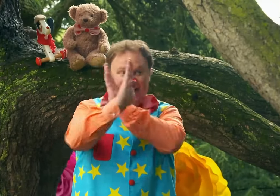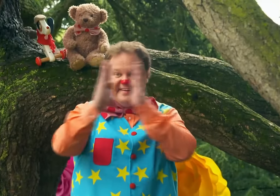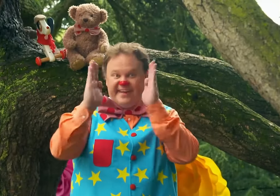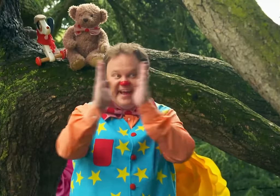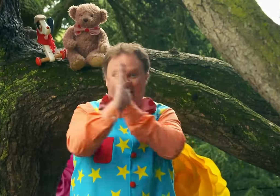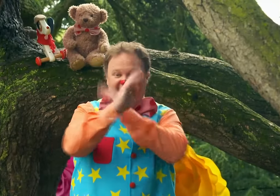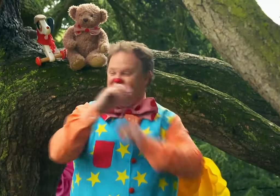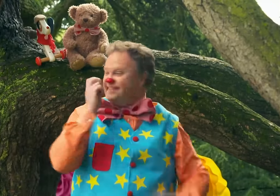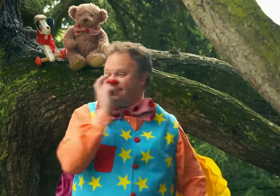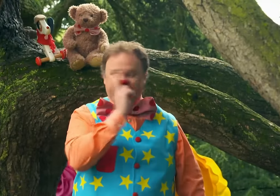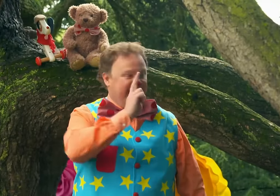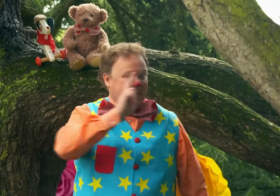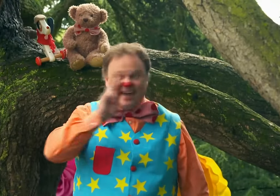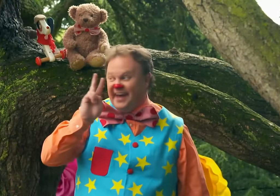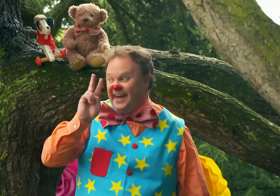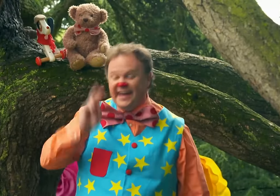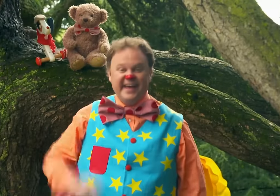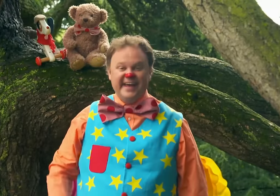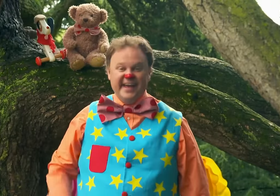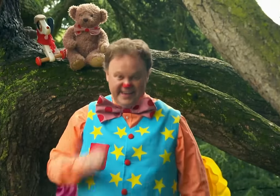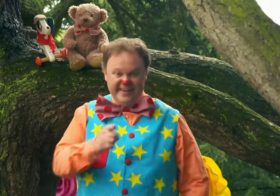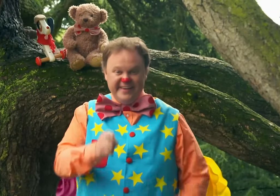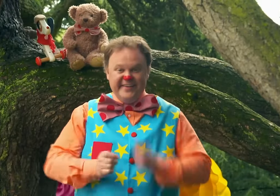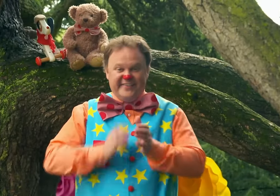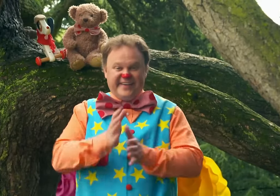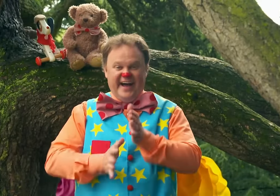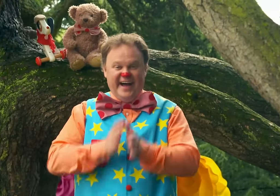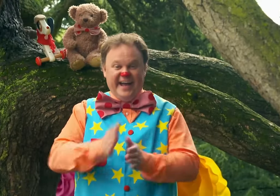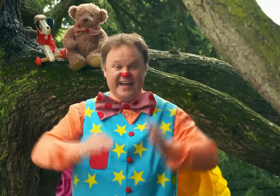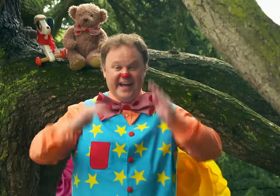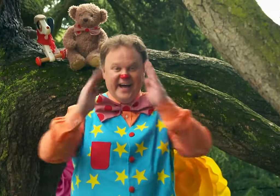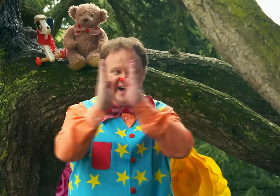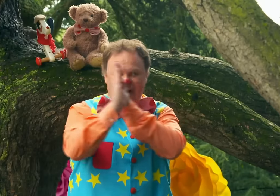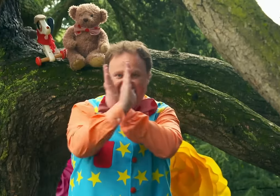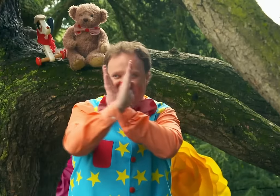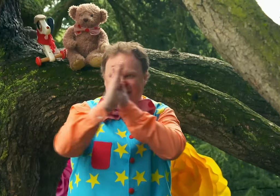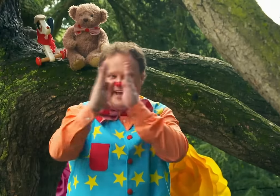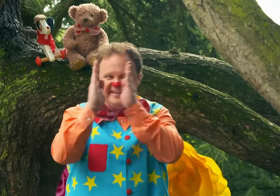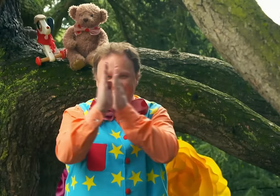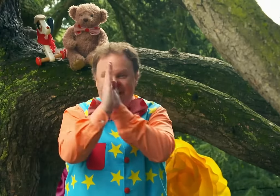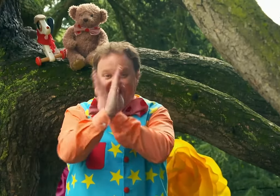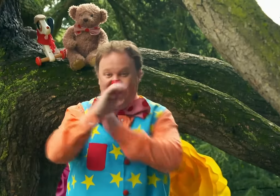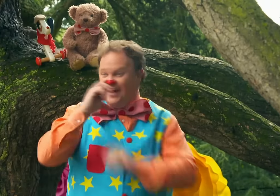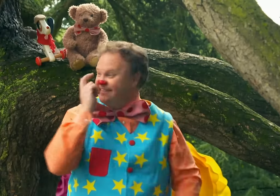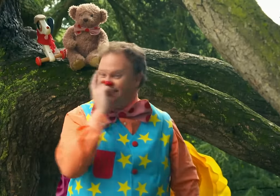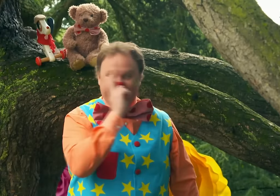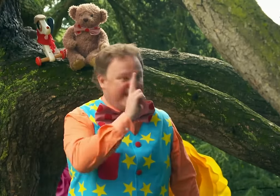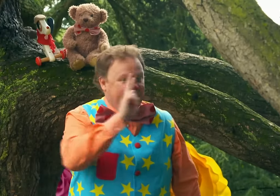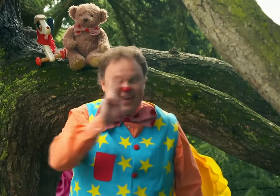Hide and seek. You sign hide and seek.